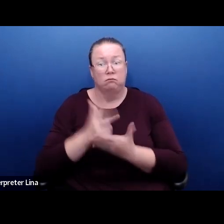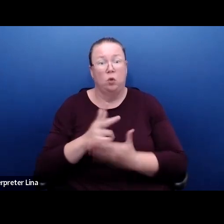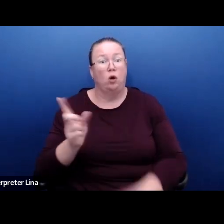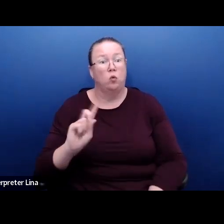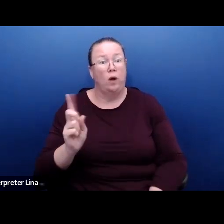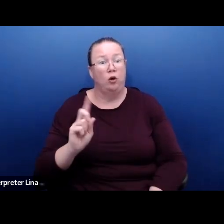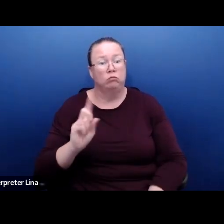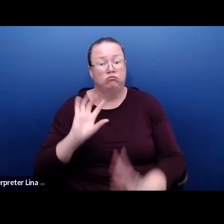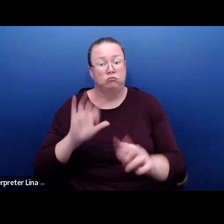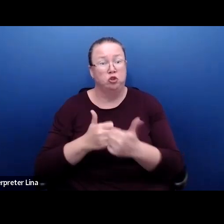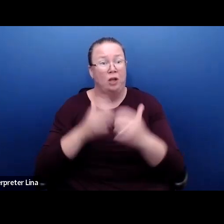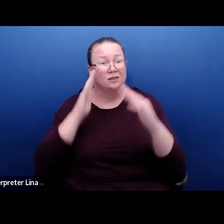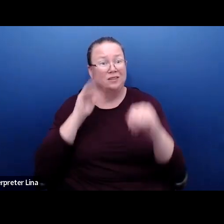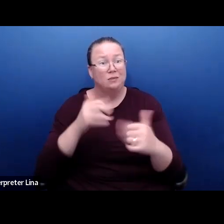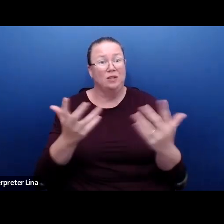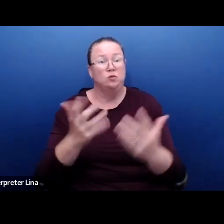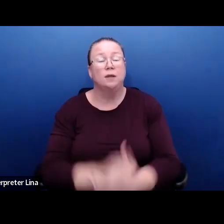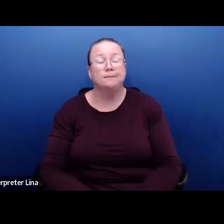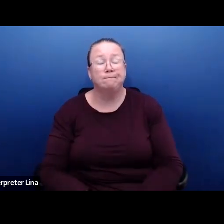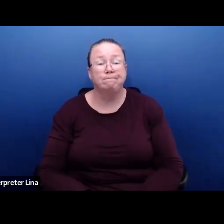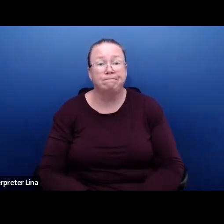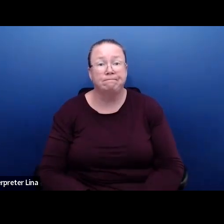what challenges might you guys expect?